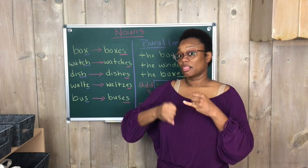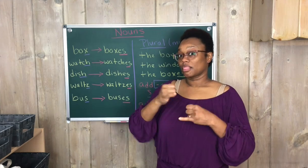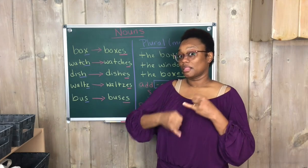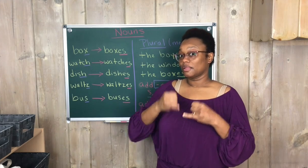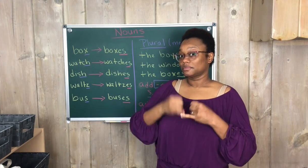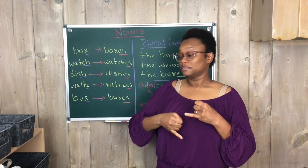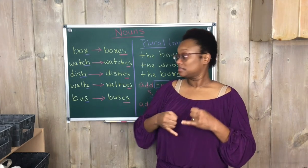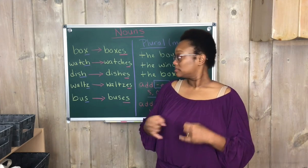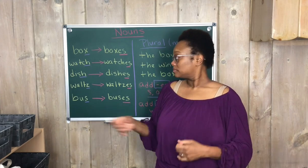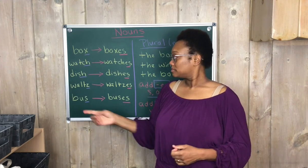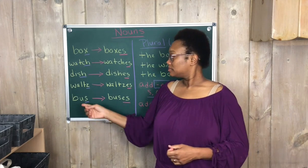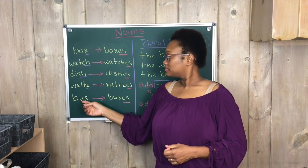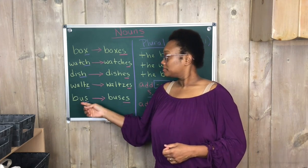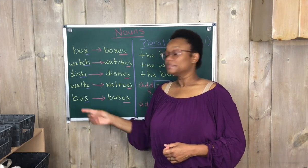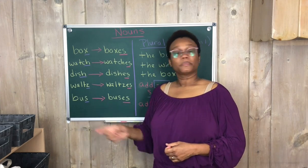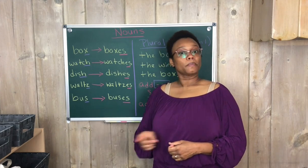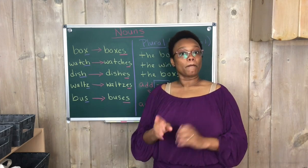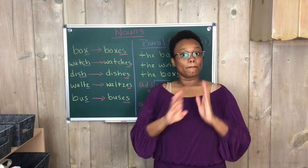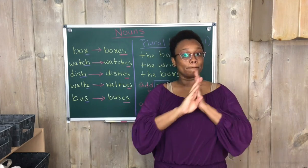And last, bus,